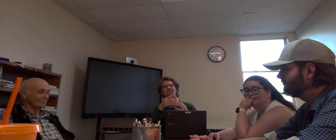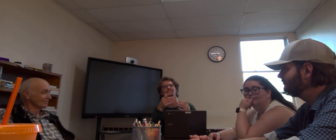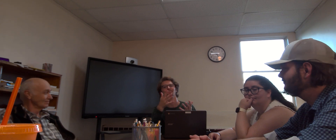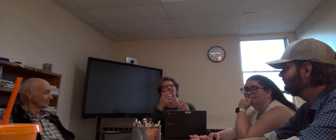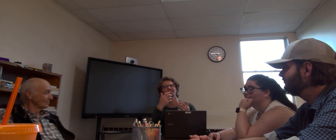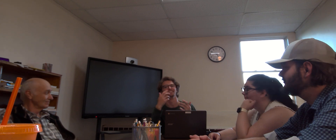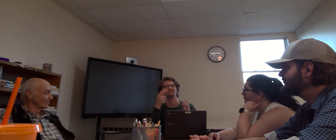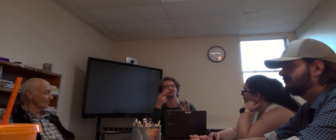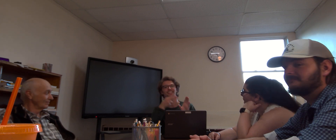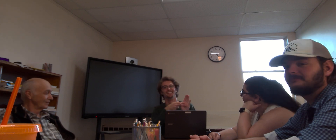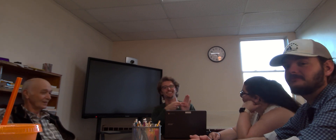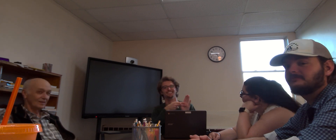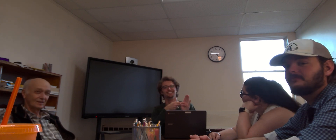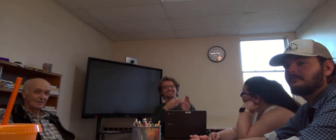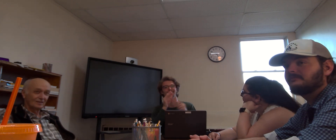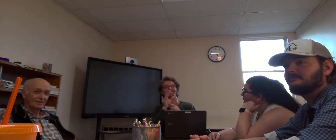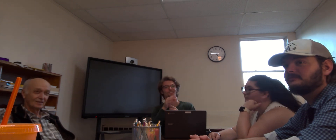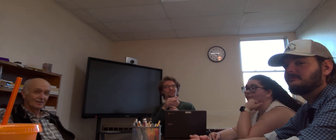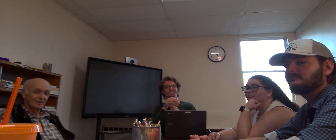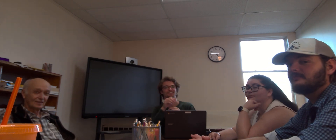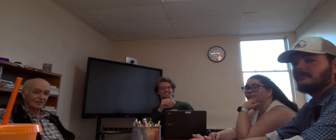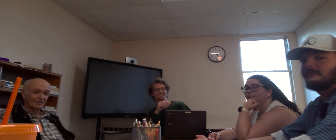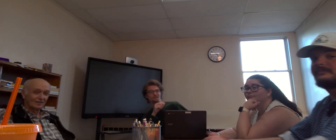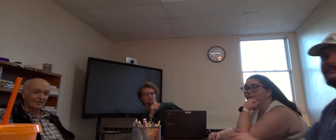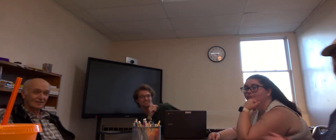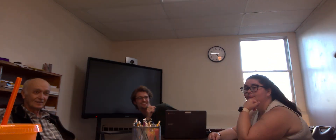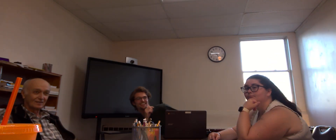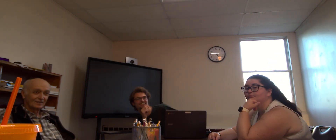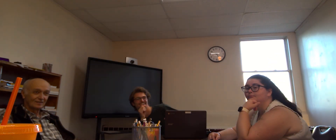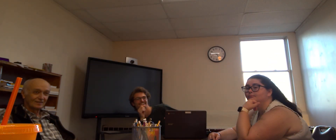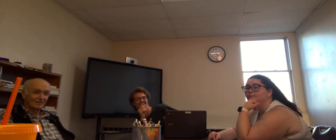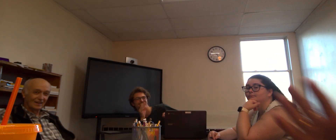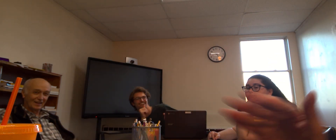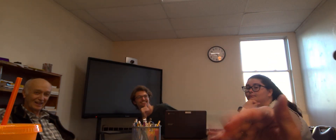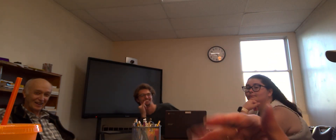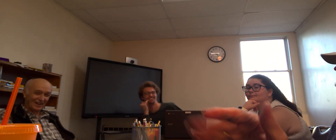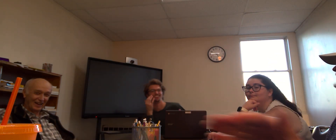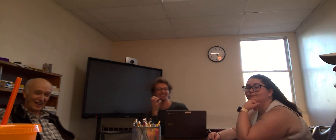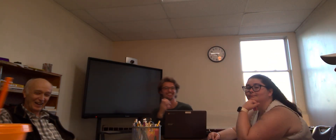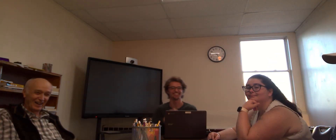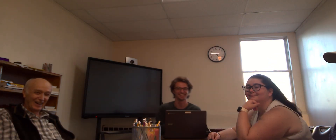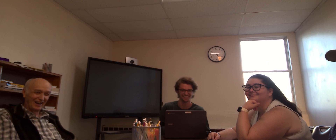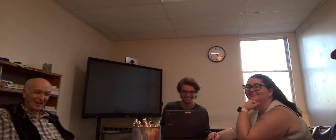Whenever you want to join in to the recording, you can just kind of peek your head in and sign.